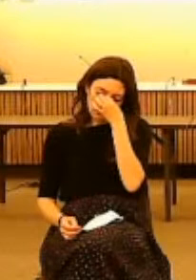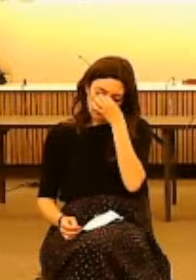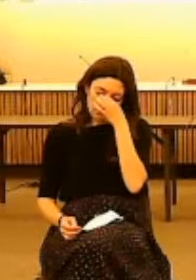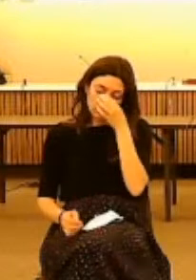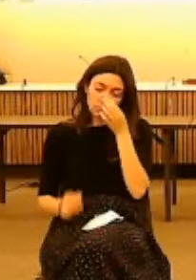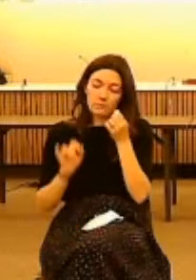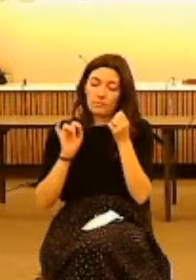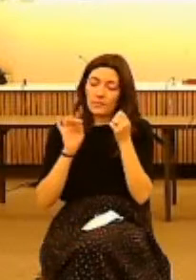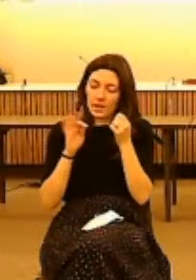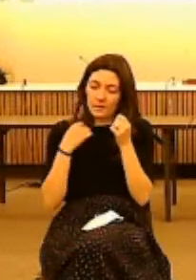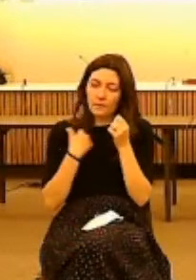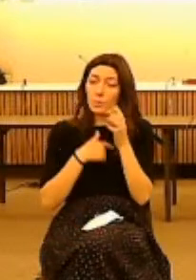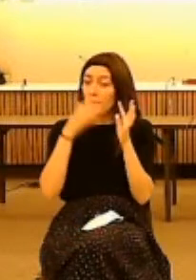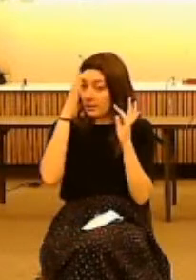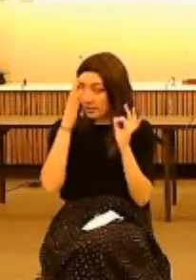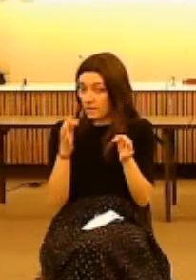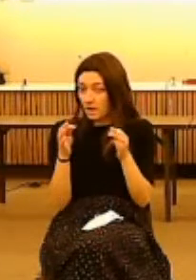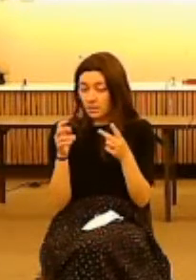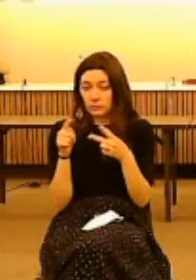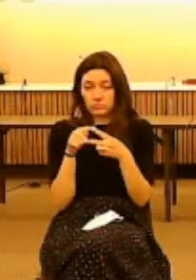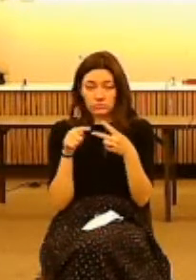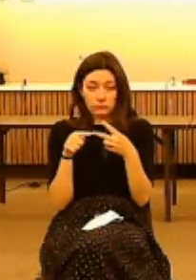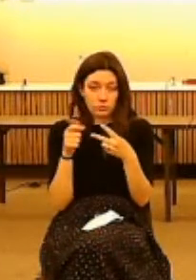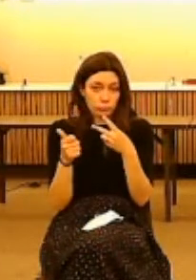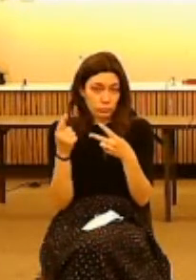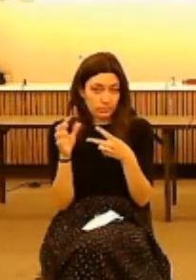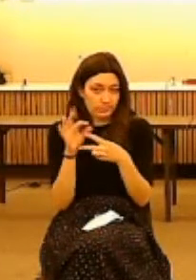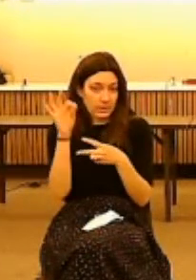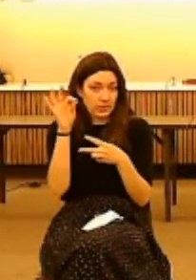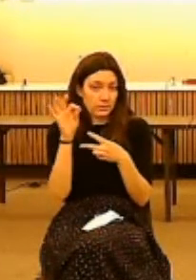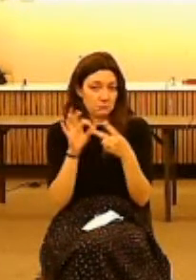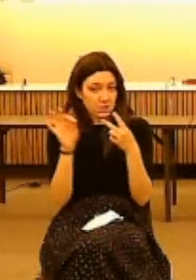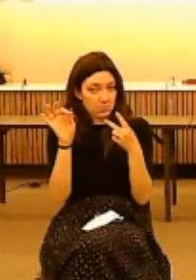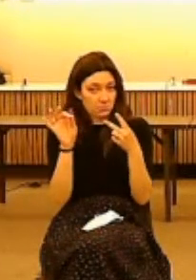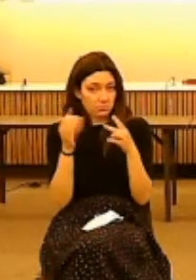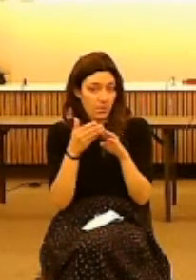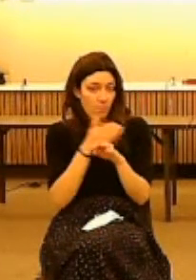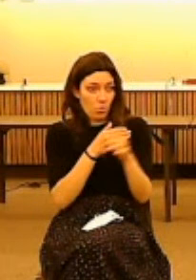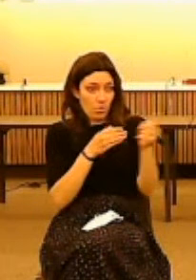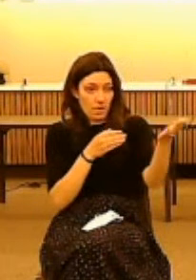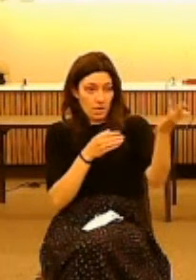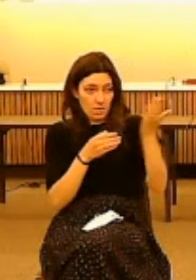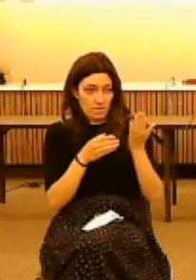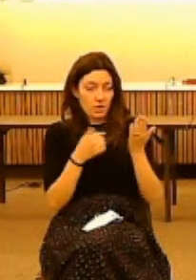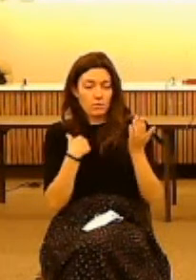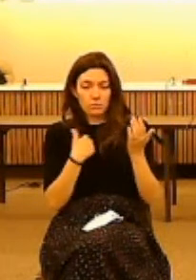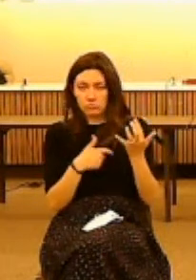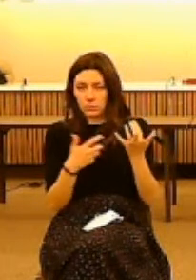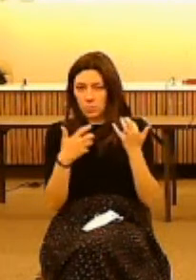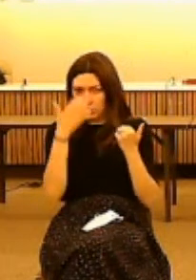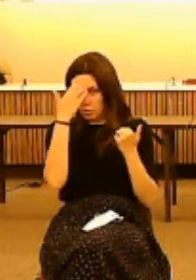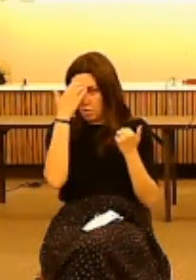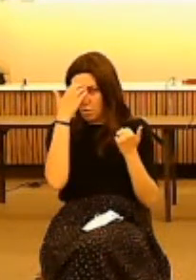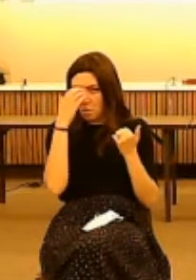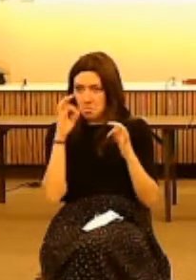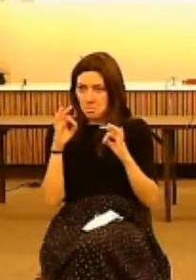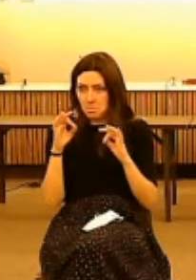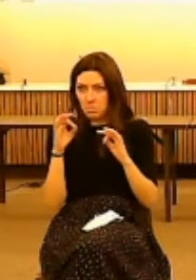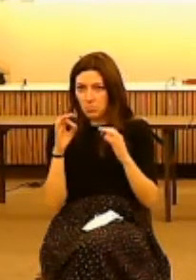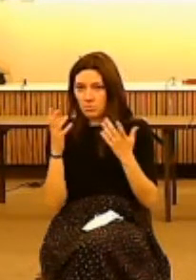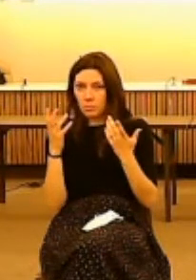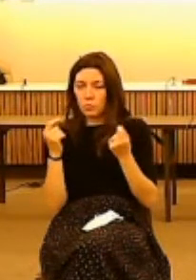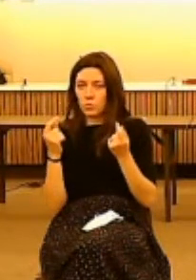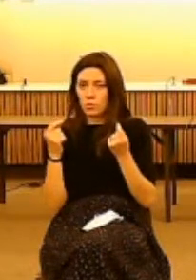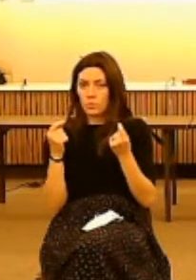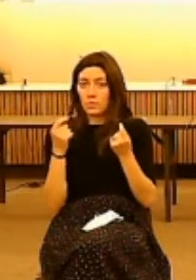If we've made that decision before the stuff is in, I'll want to know that because then I will